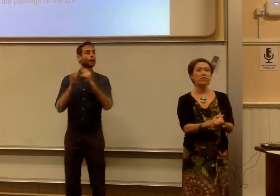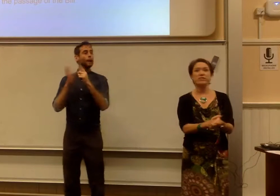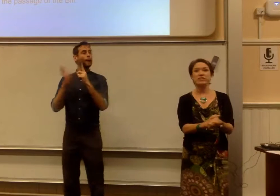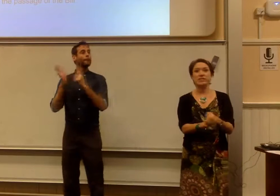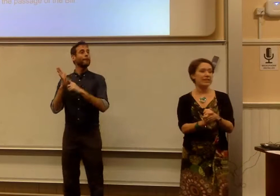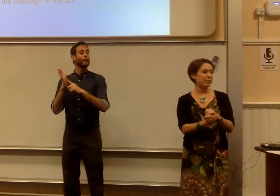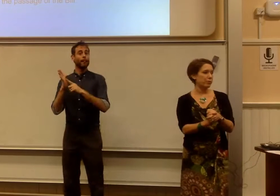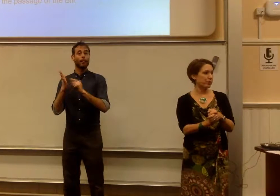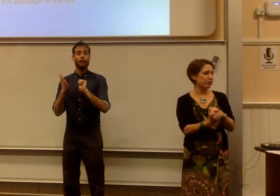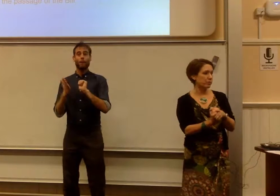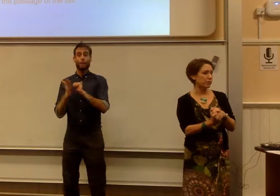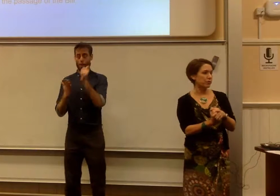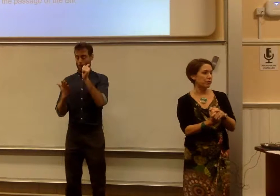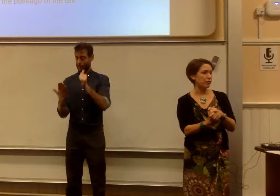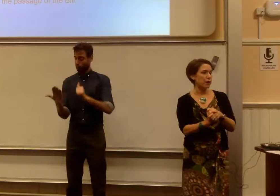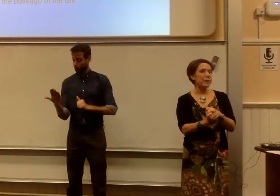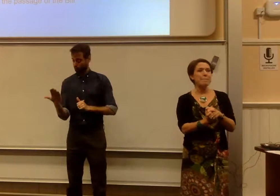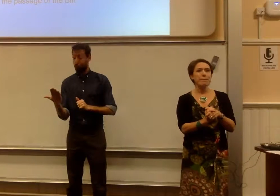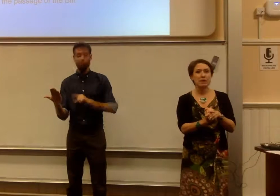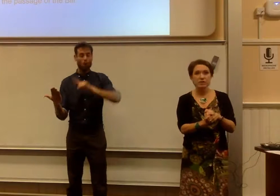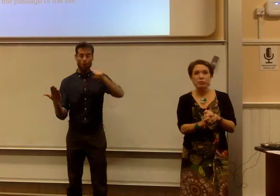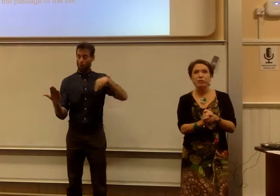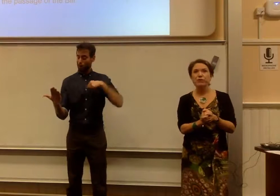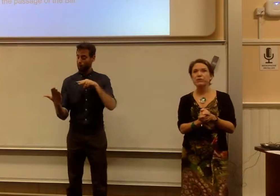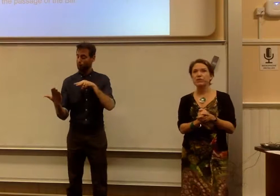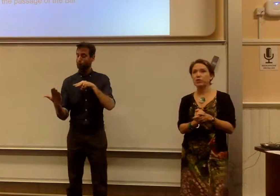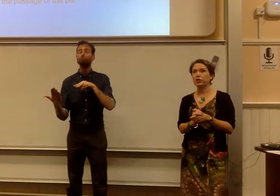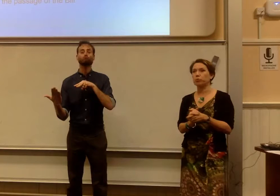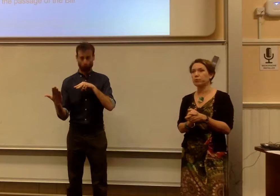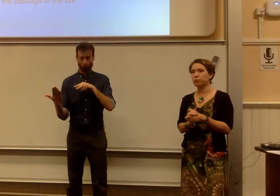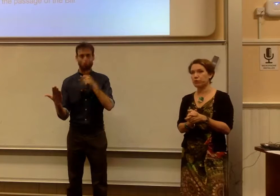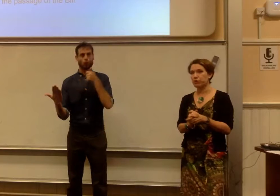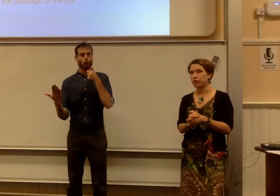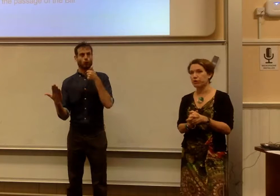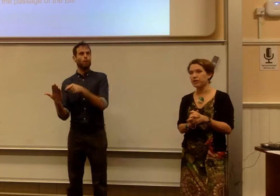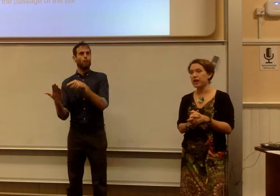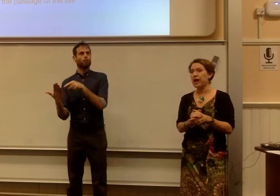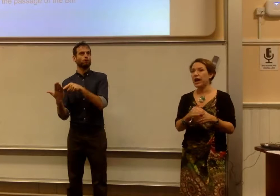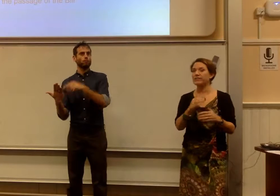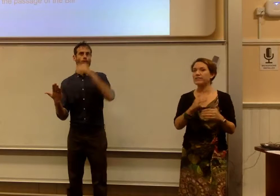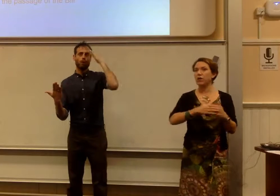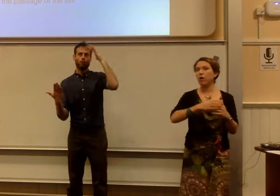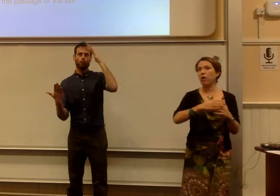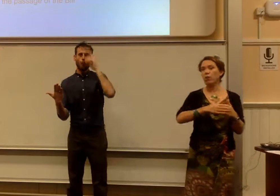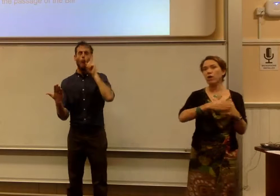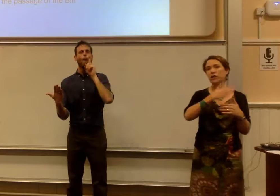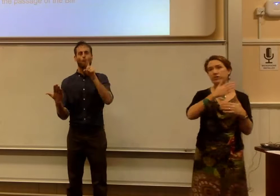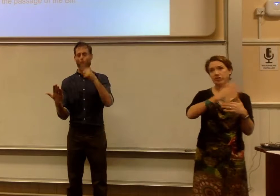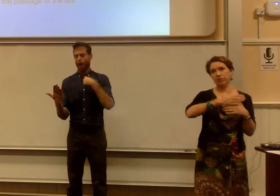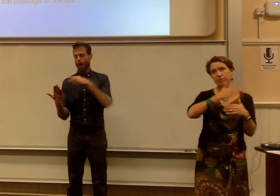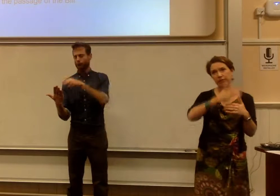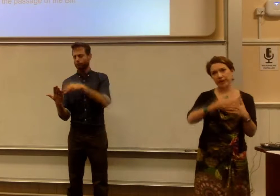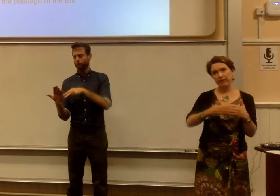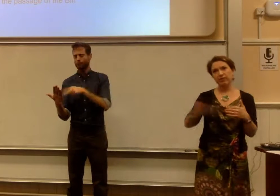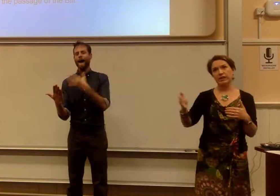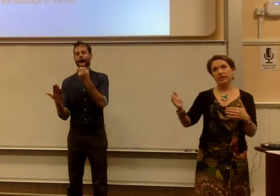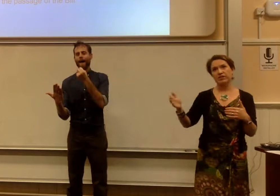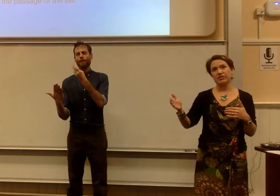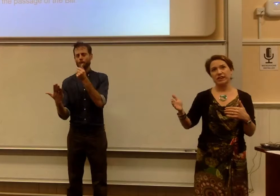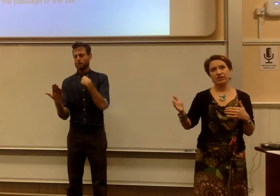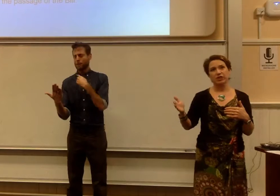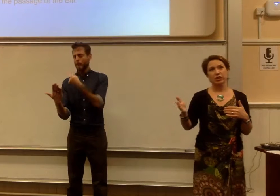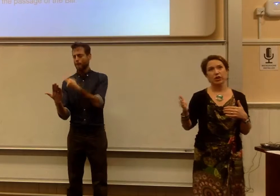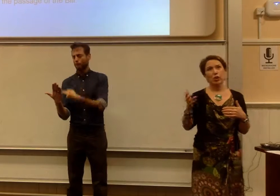we supported its principles. But we felt it could be improved. And so our work during the passage